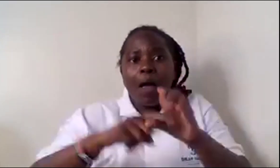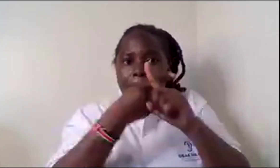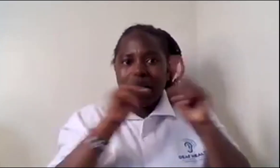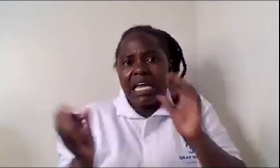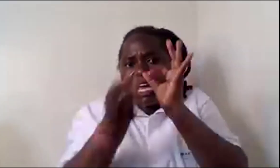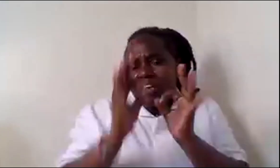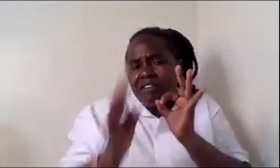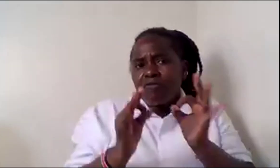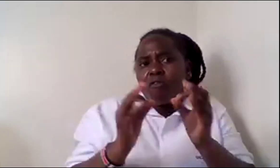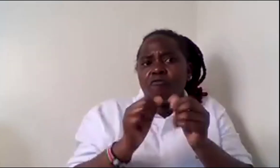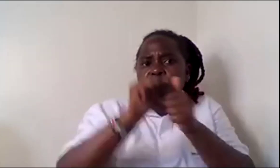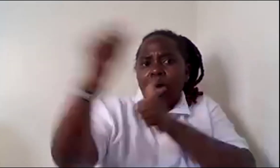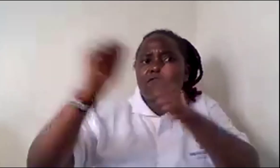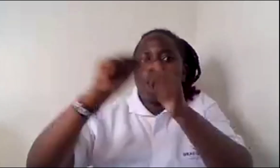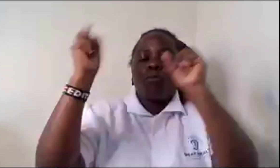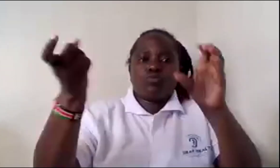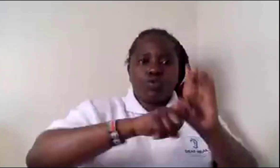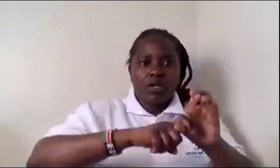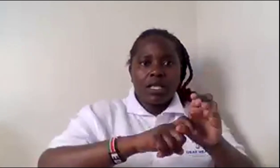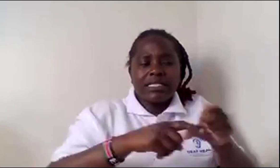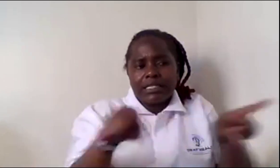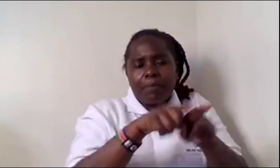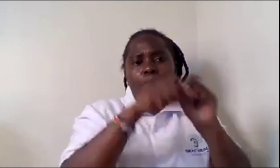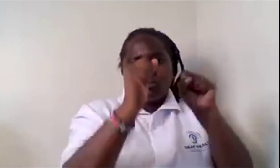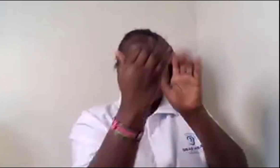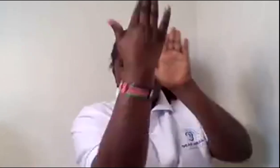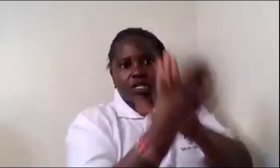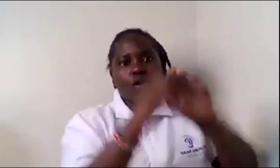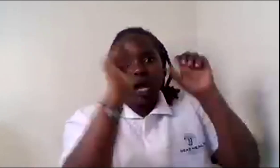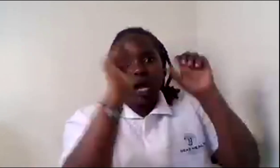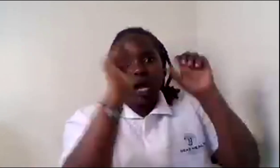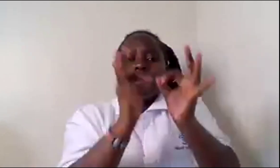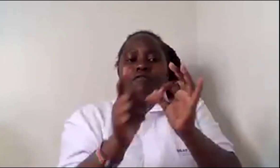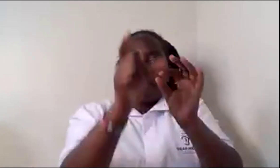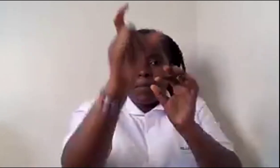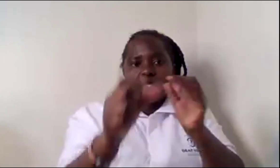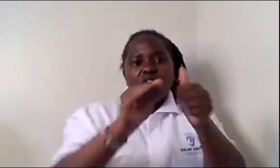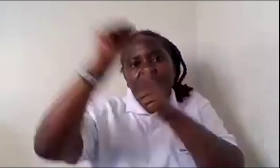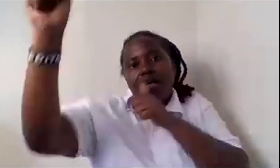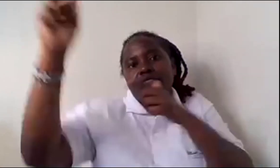physical one-on-one talk. You know, sometimes maybe someone might be shy or something, someone might need a more